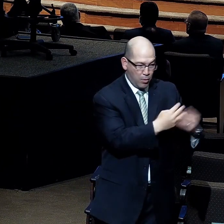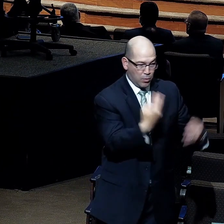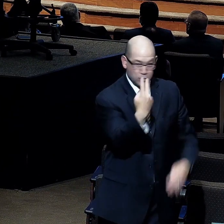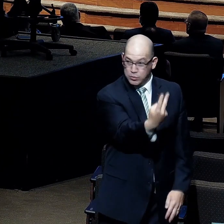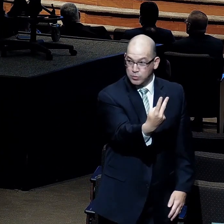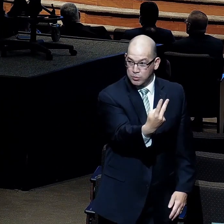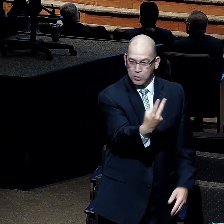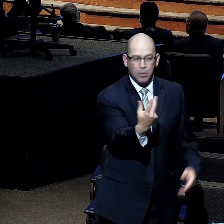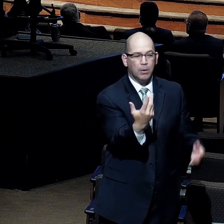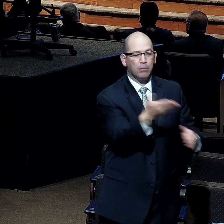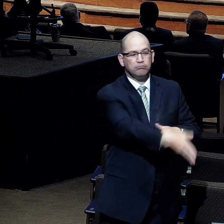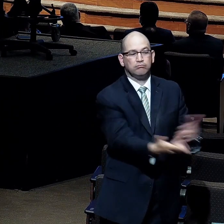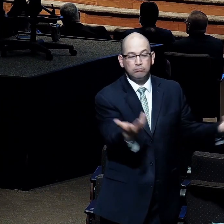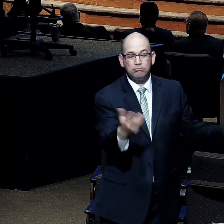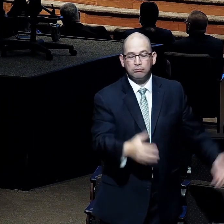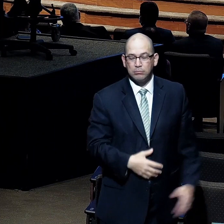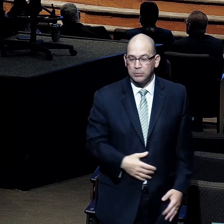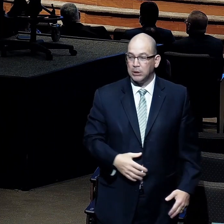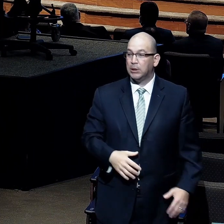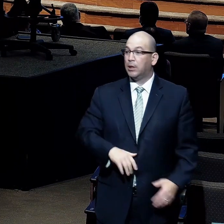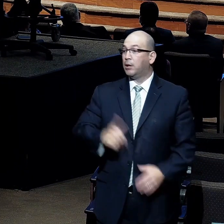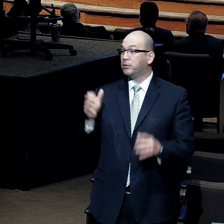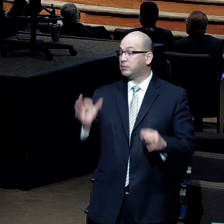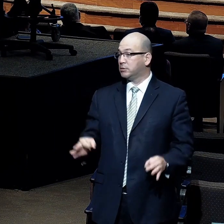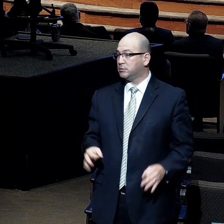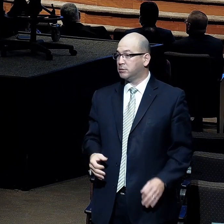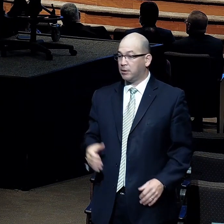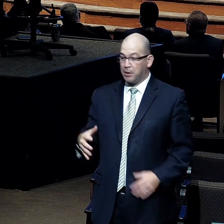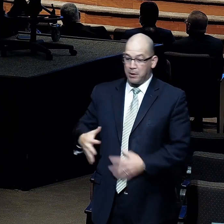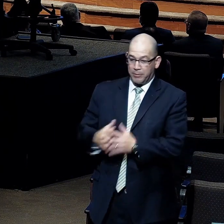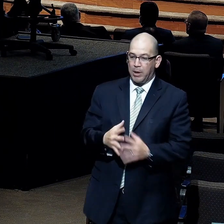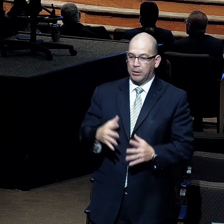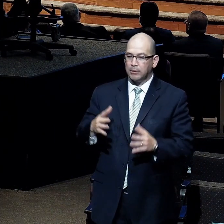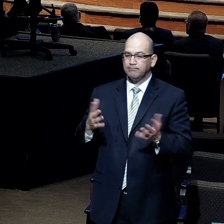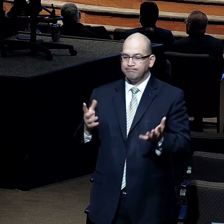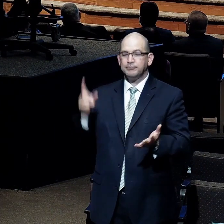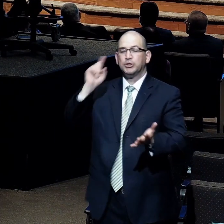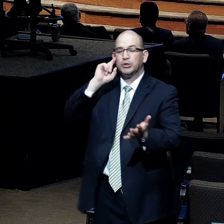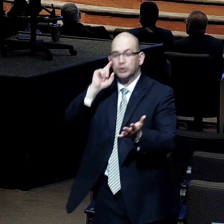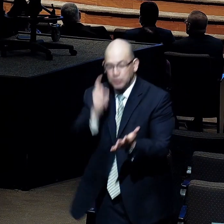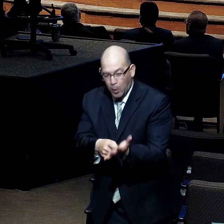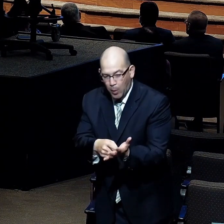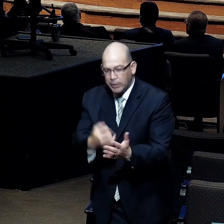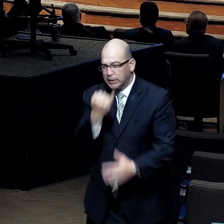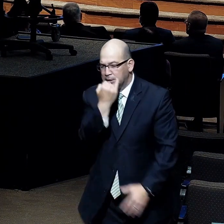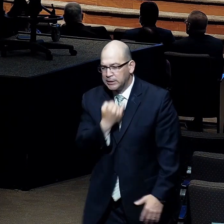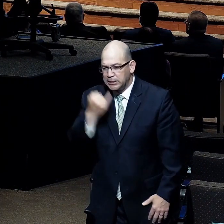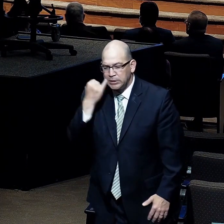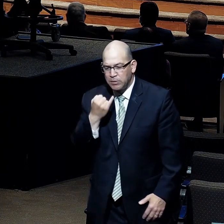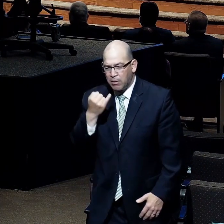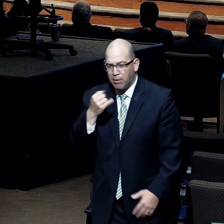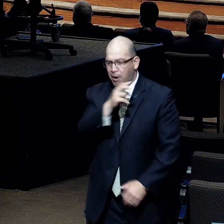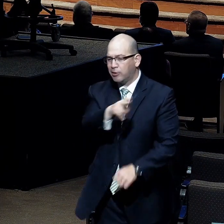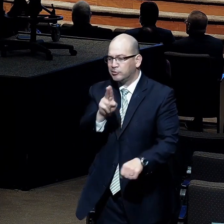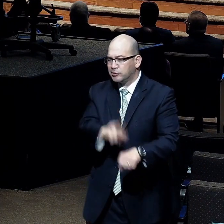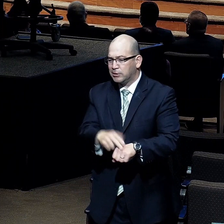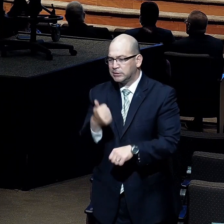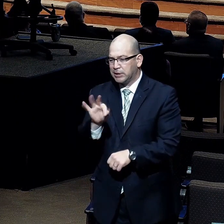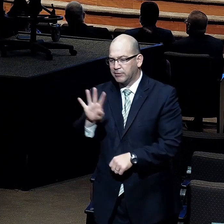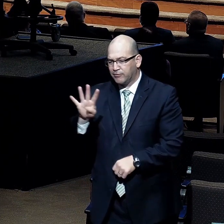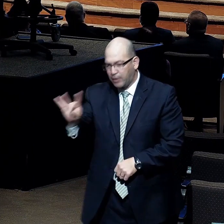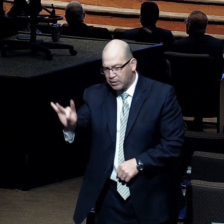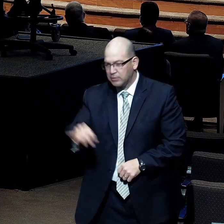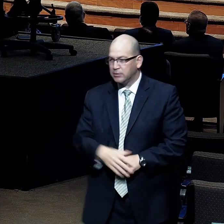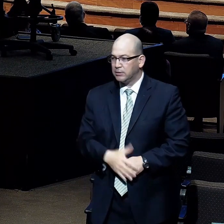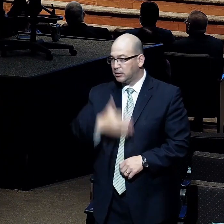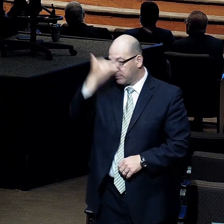one, America recognizing Israel as a nation in 1948. You see Israel on the news today, and because of America standing with Israel